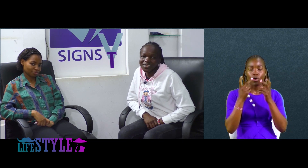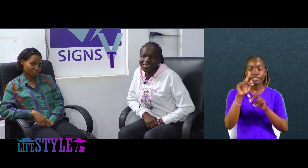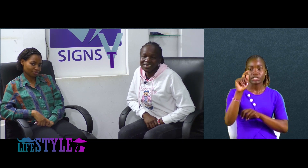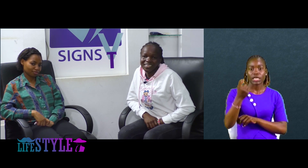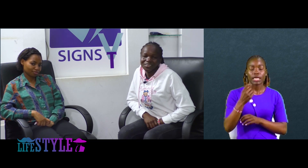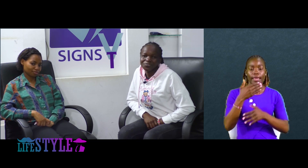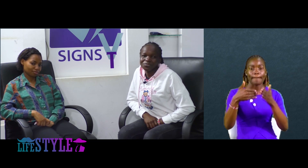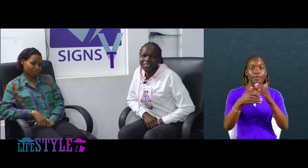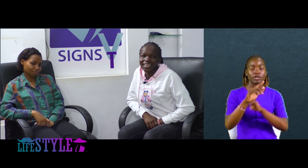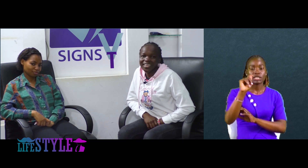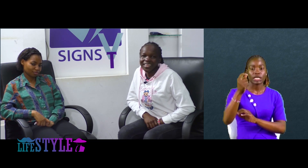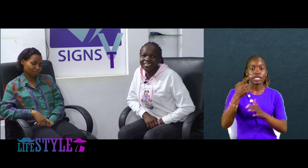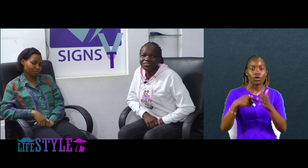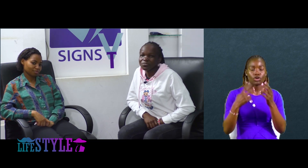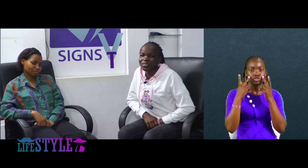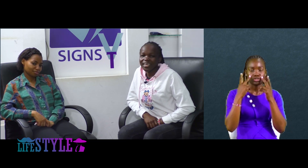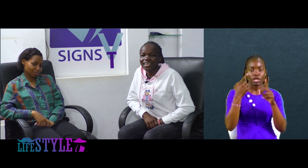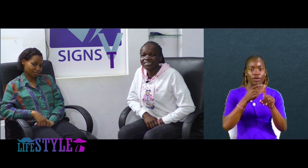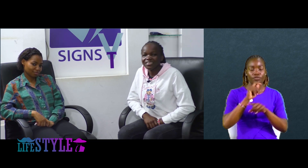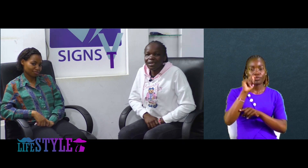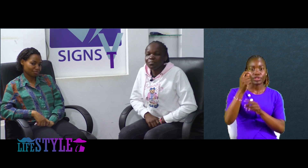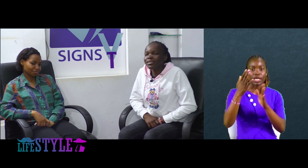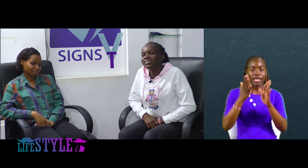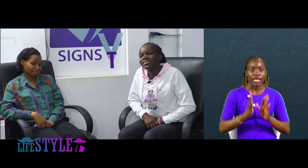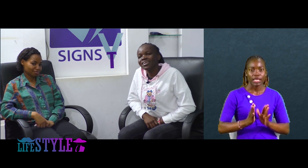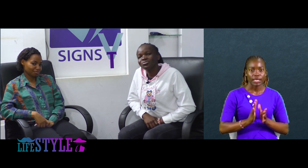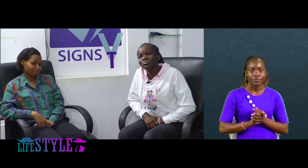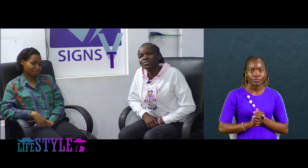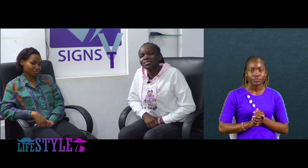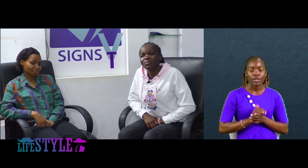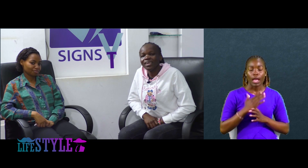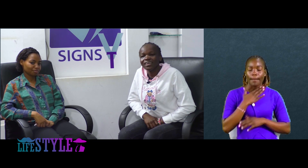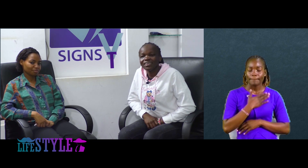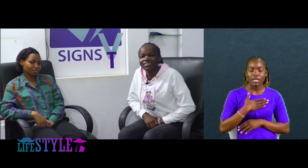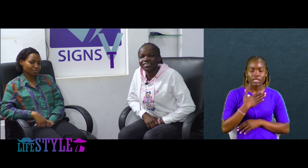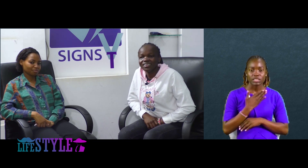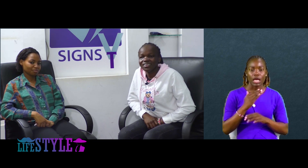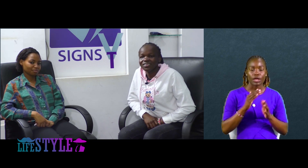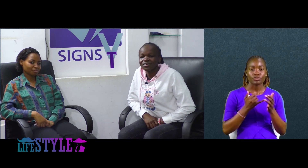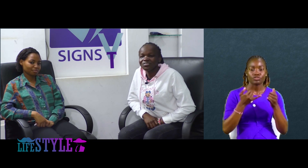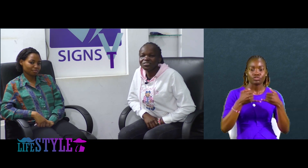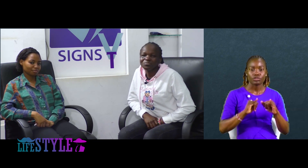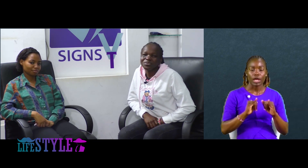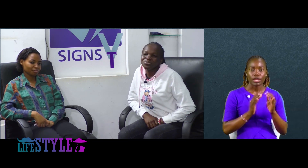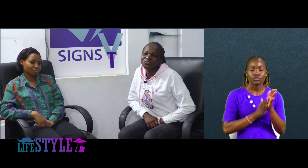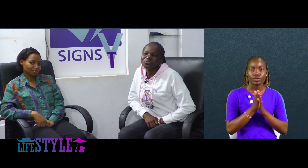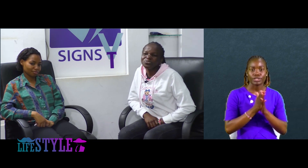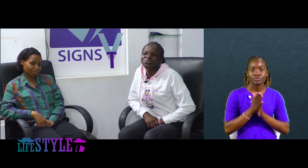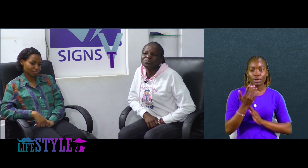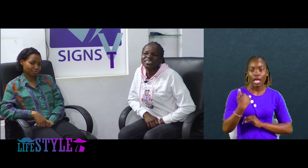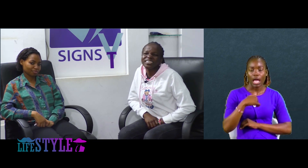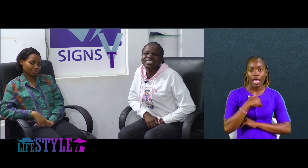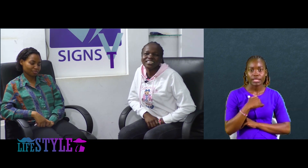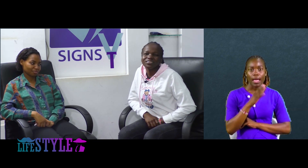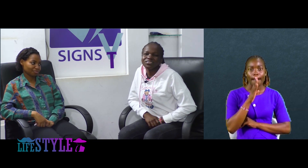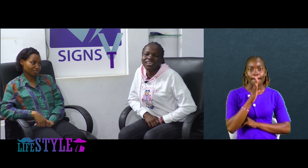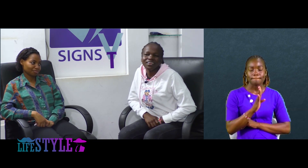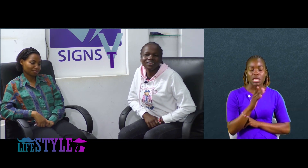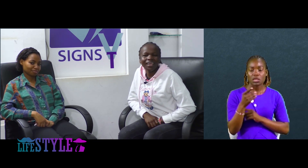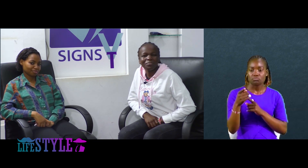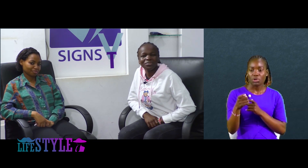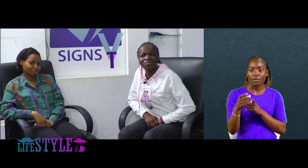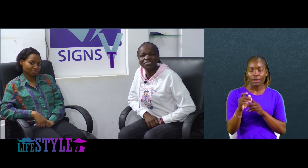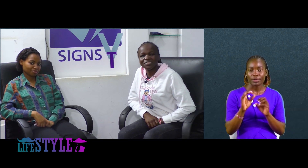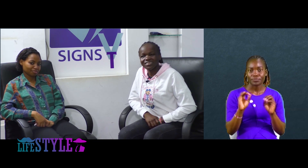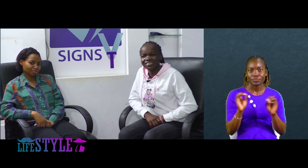you see from the Kenyans, please try to inspire us. Don't be too critical.